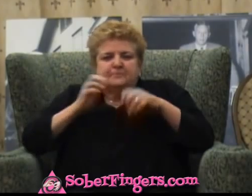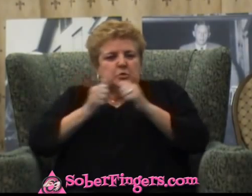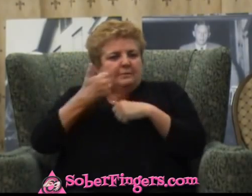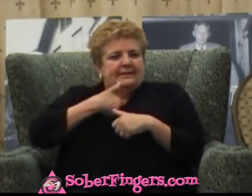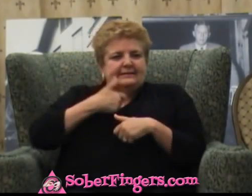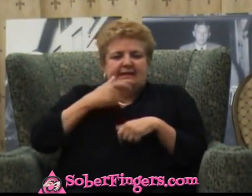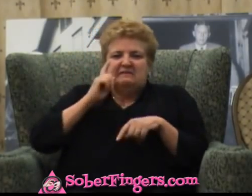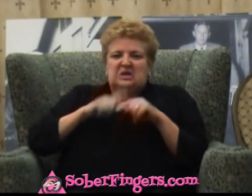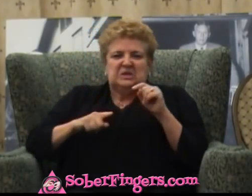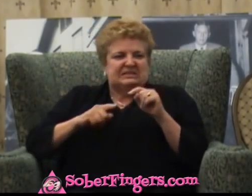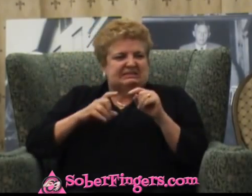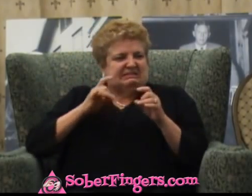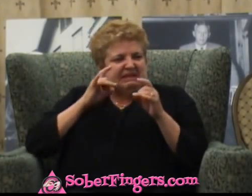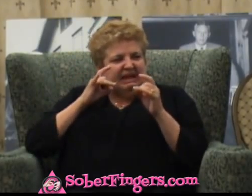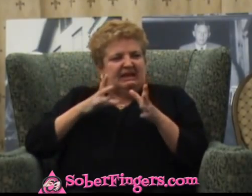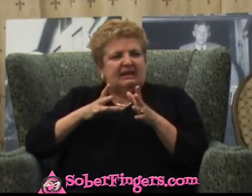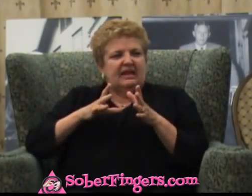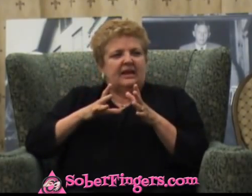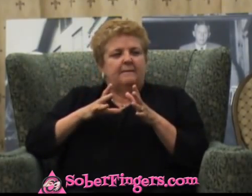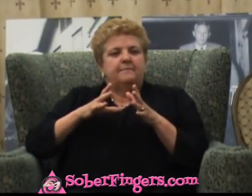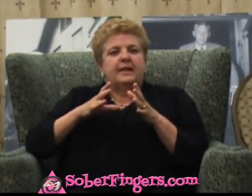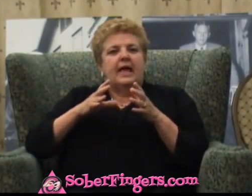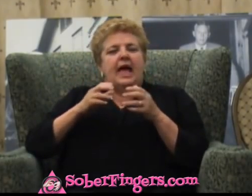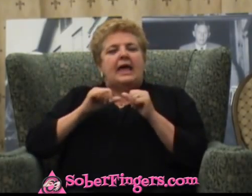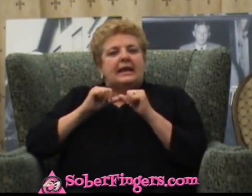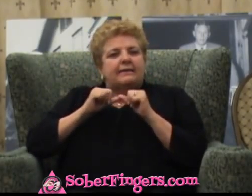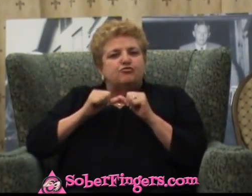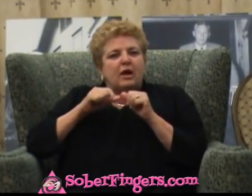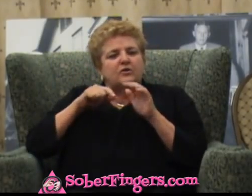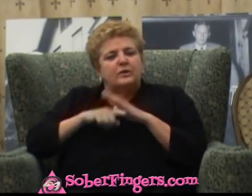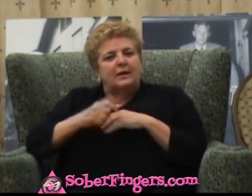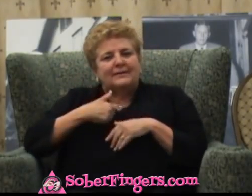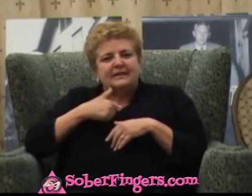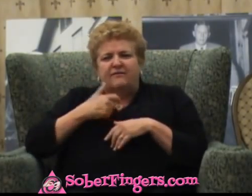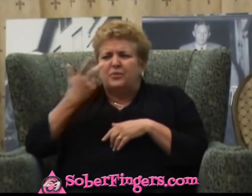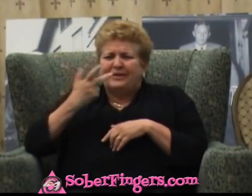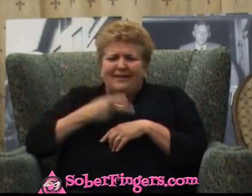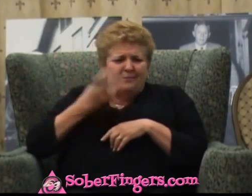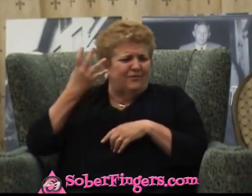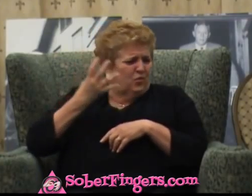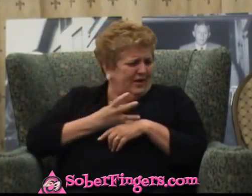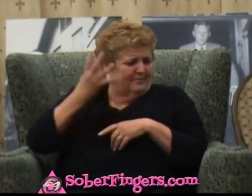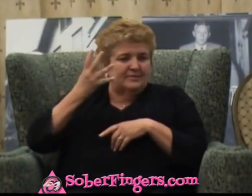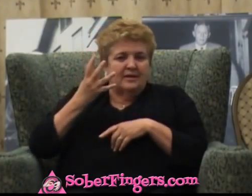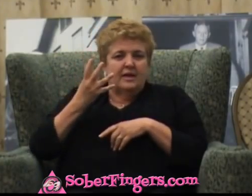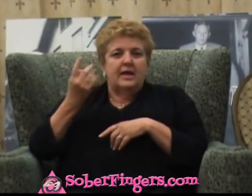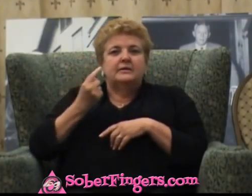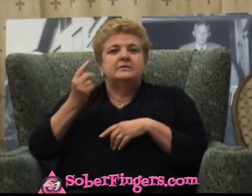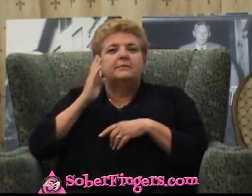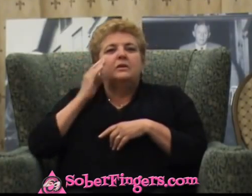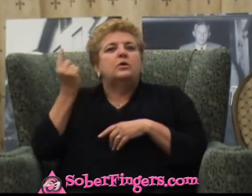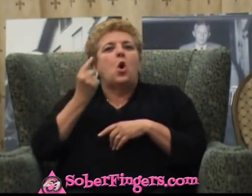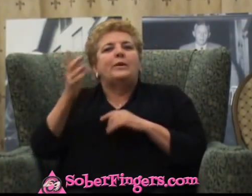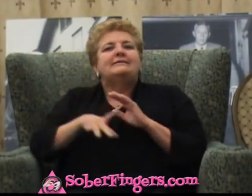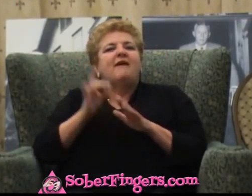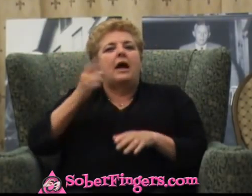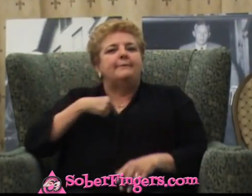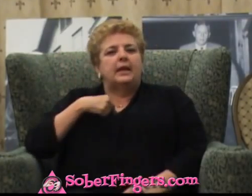drink. And I kept trying to commit suicide 3 or 4 times, and somebody would always find me.